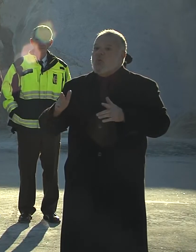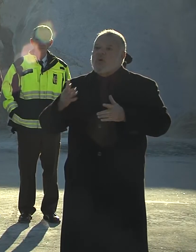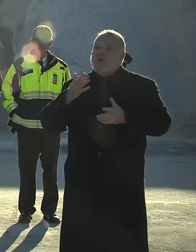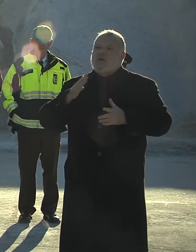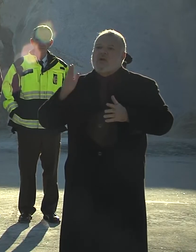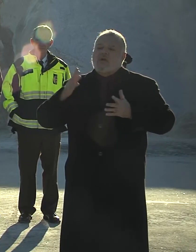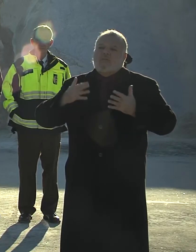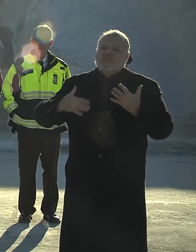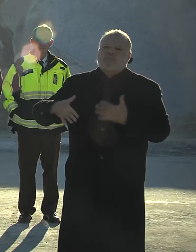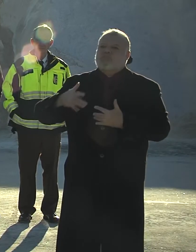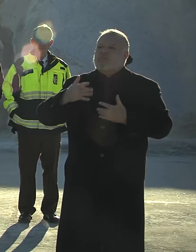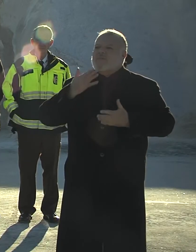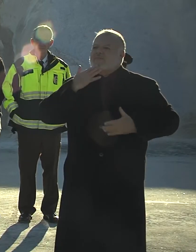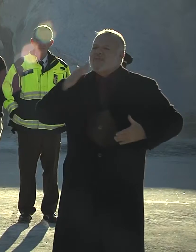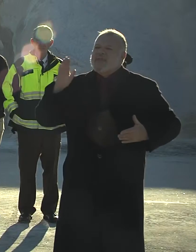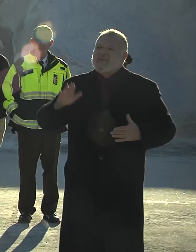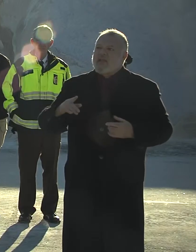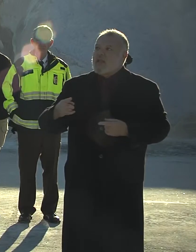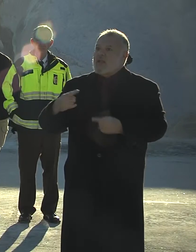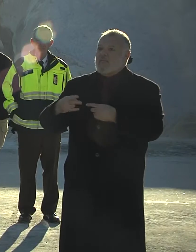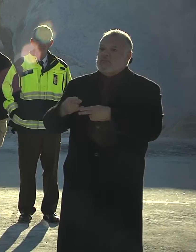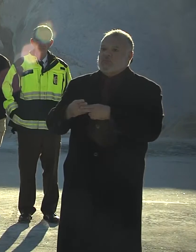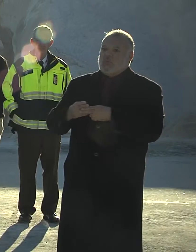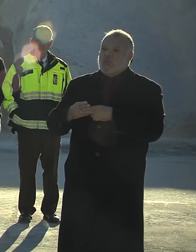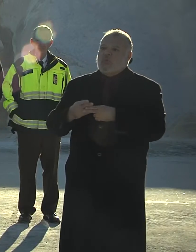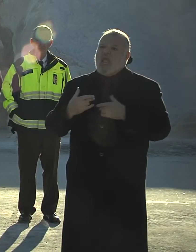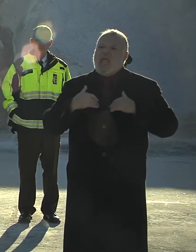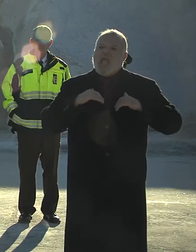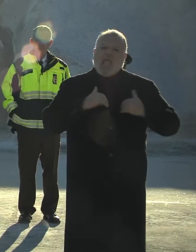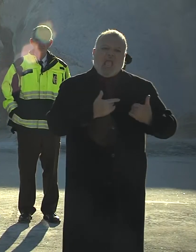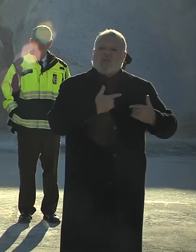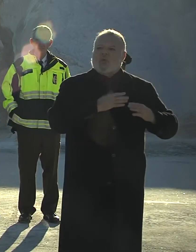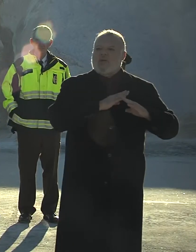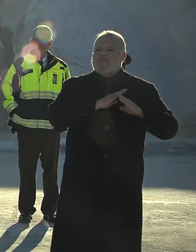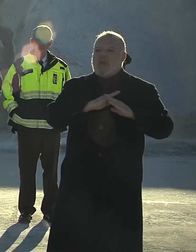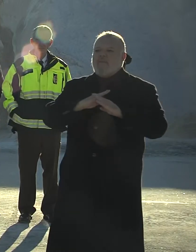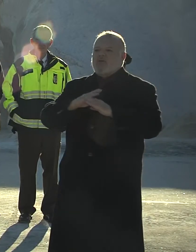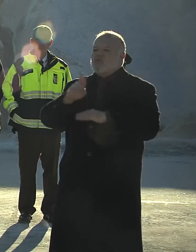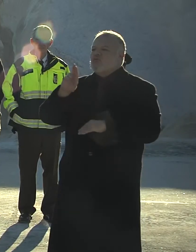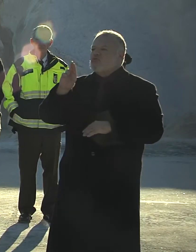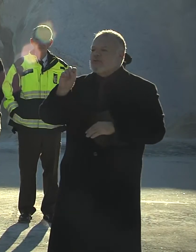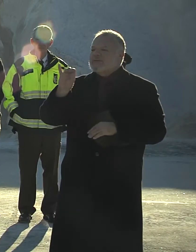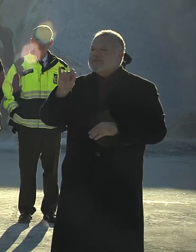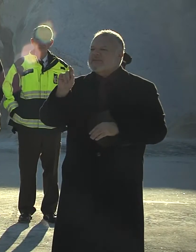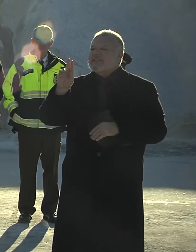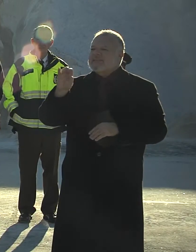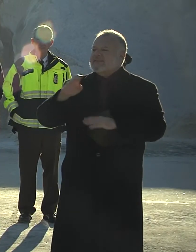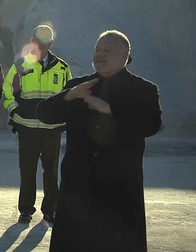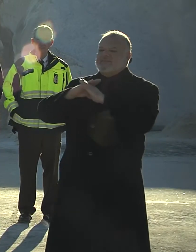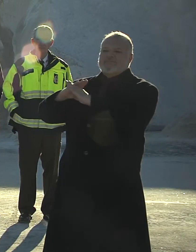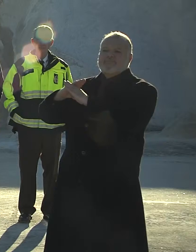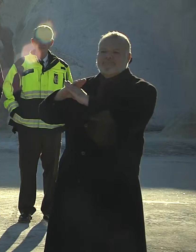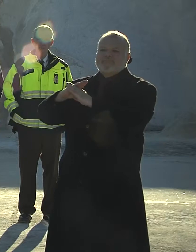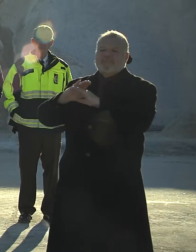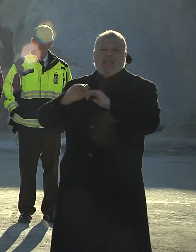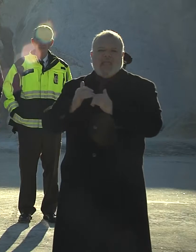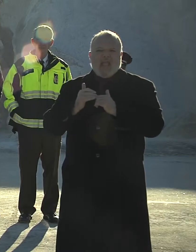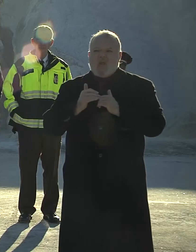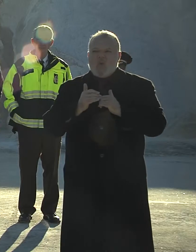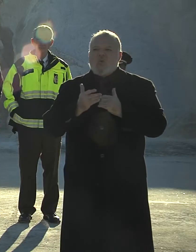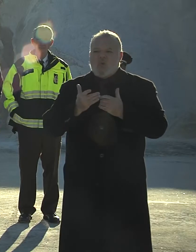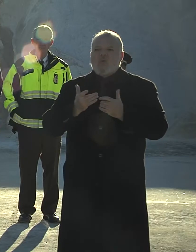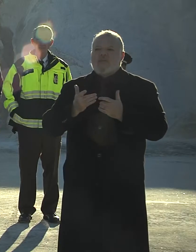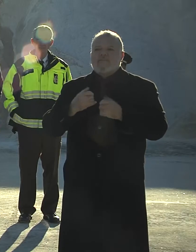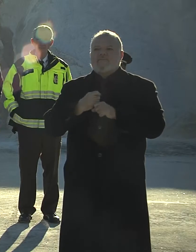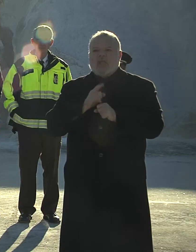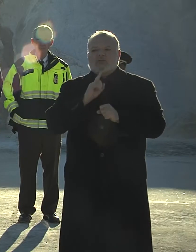partners, Massport, the state, private industry, to look at how we can do that in a more coordinated way. So we are